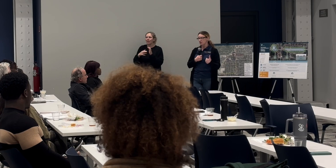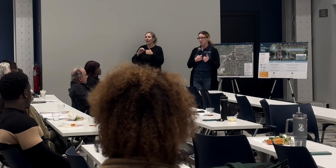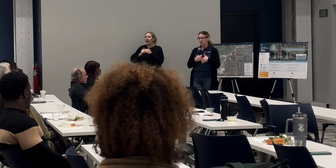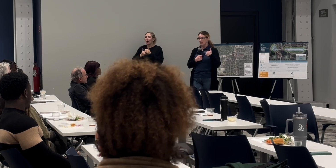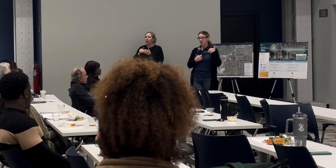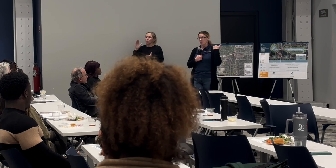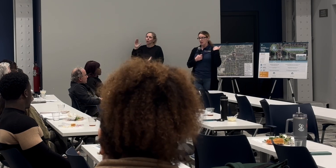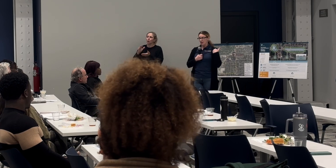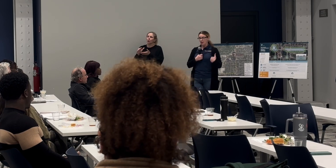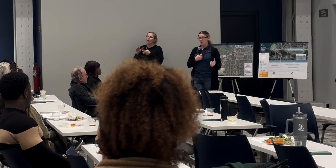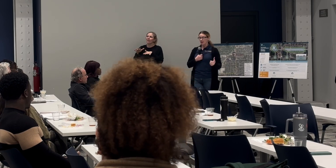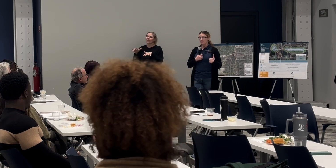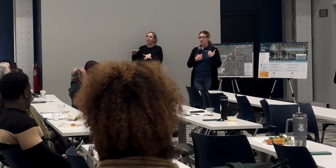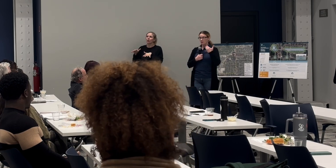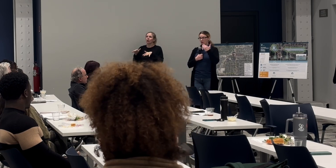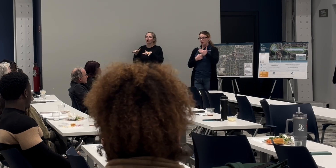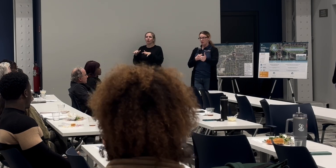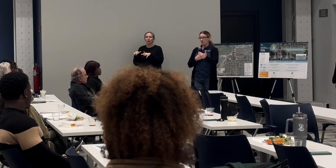but ultimately